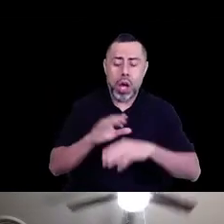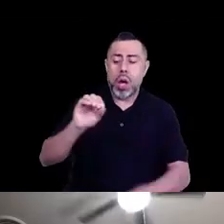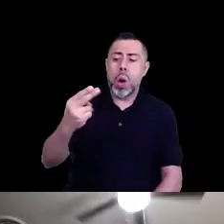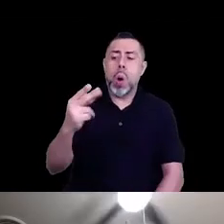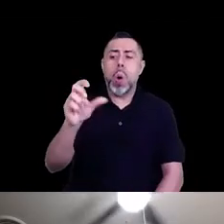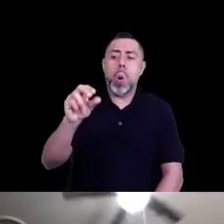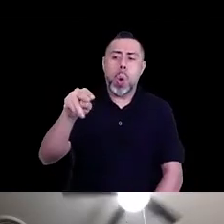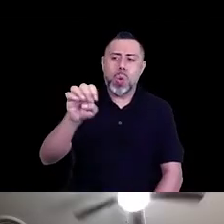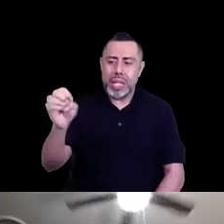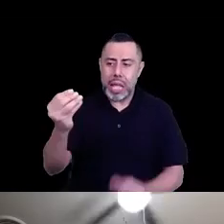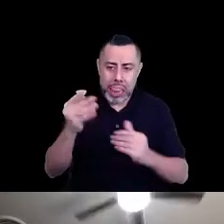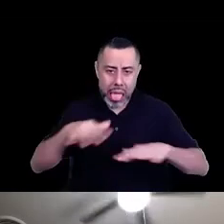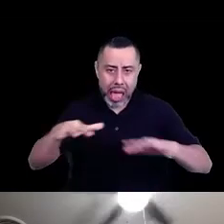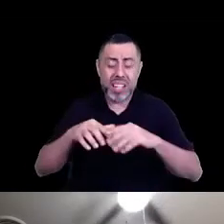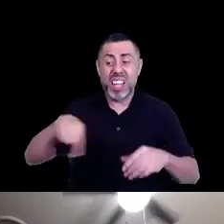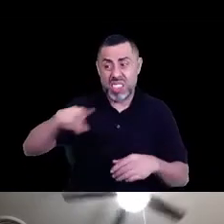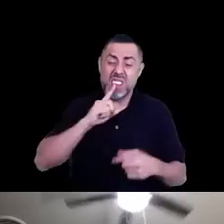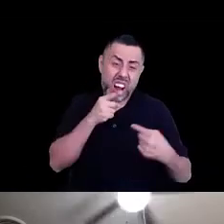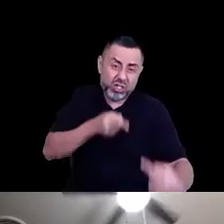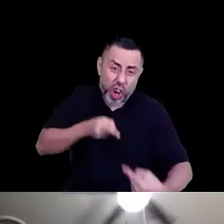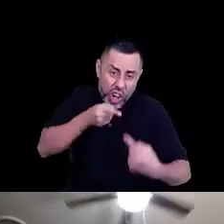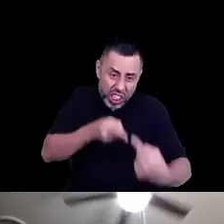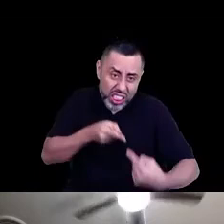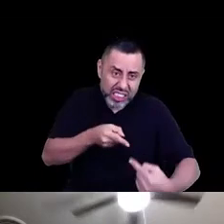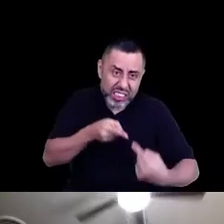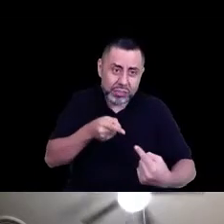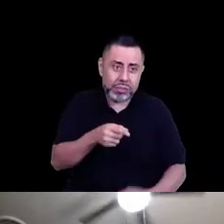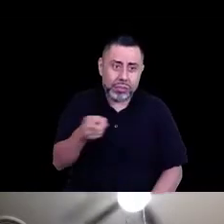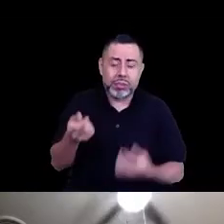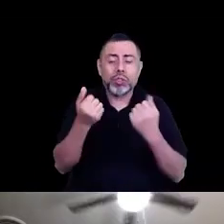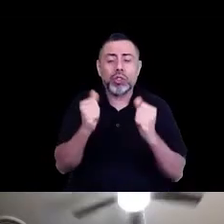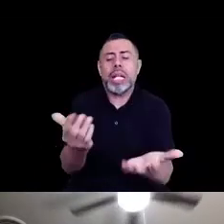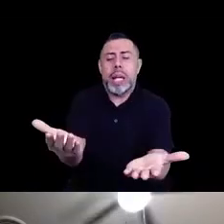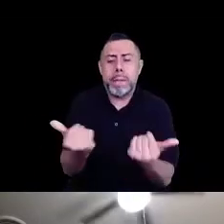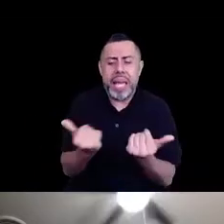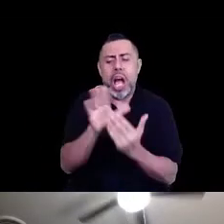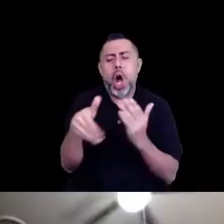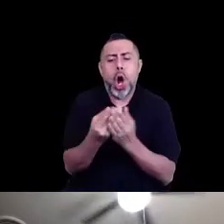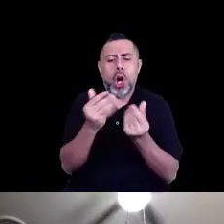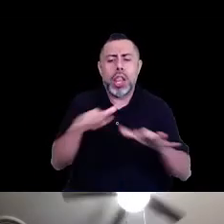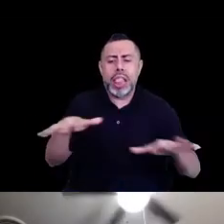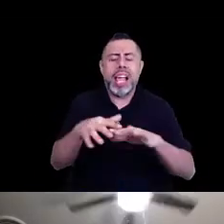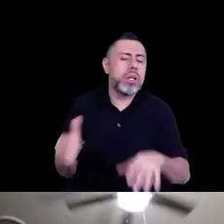get their land, of course they're not gonna get it all back, but have a presence.